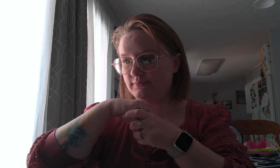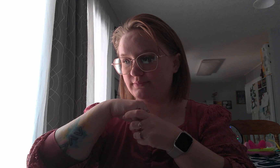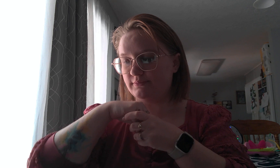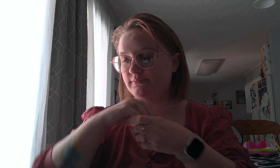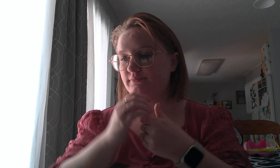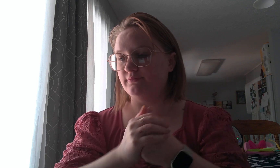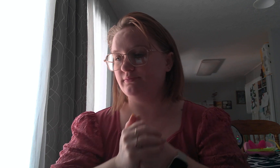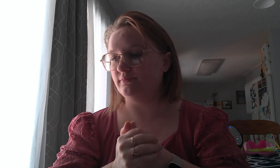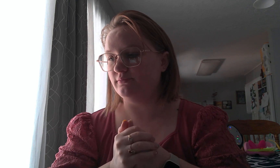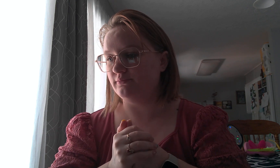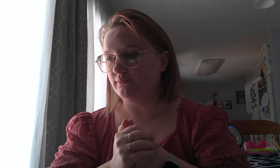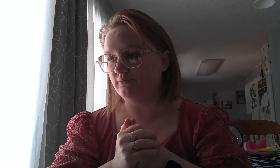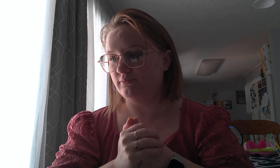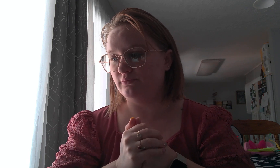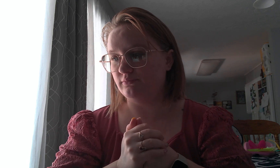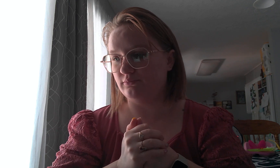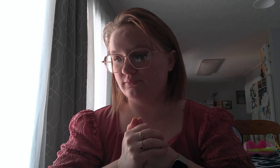in terms of cultural inclusion?